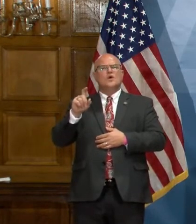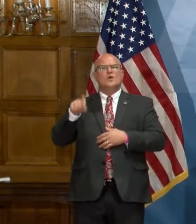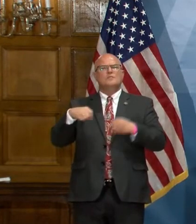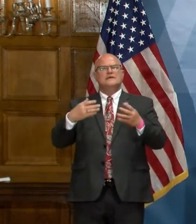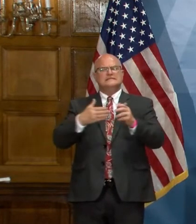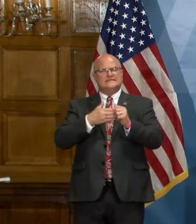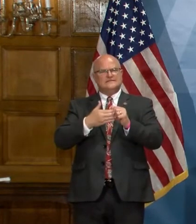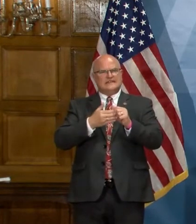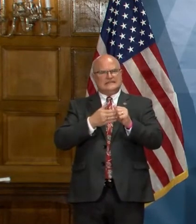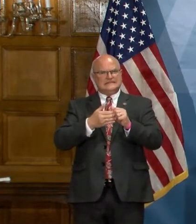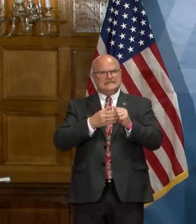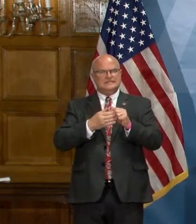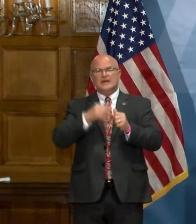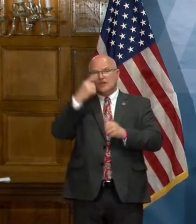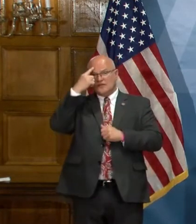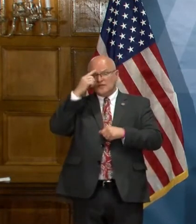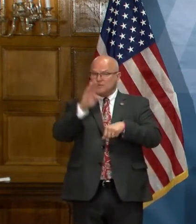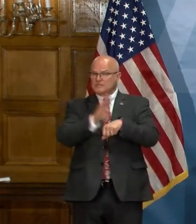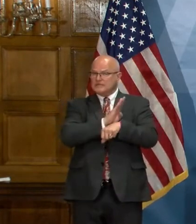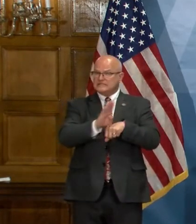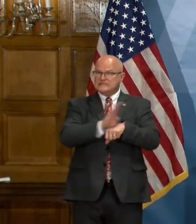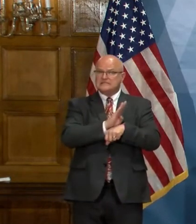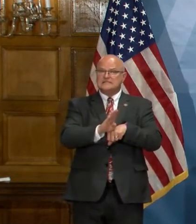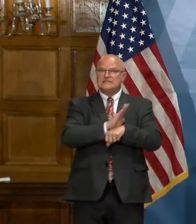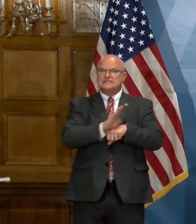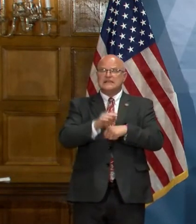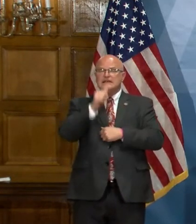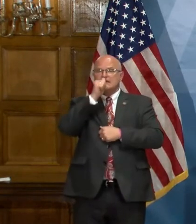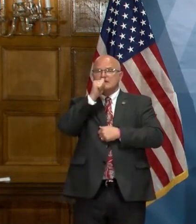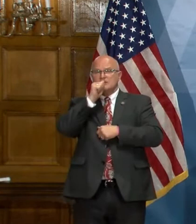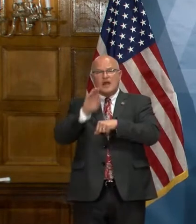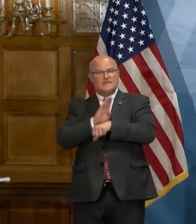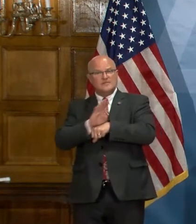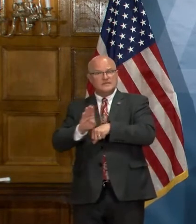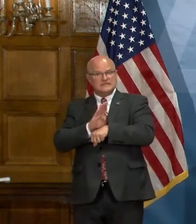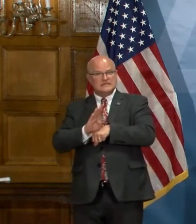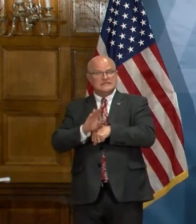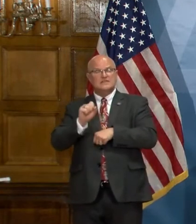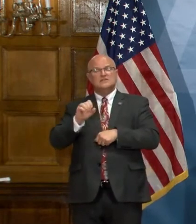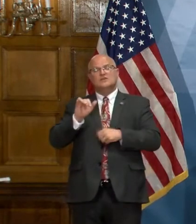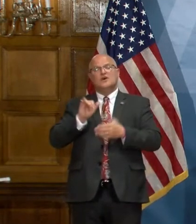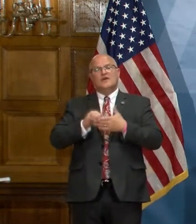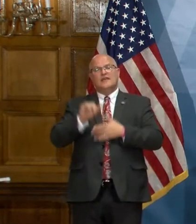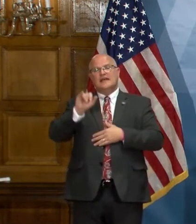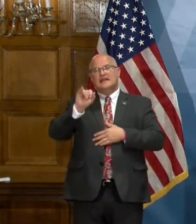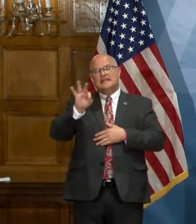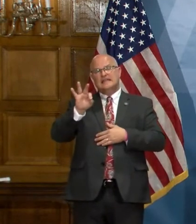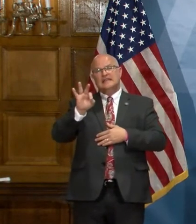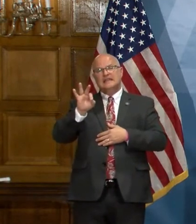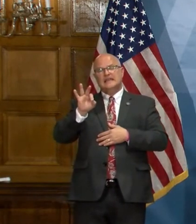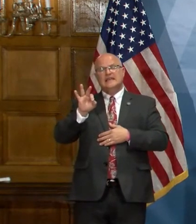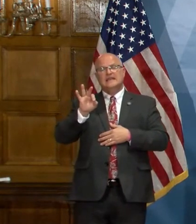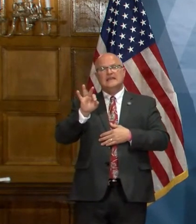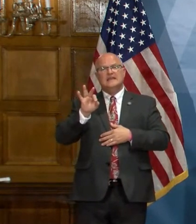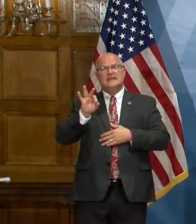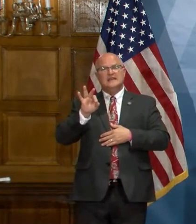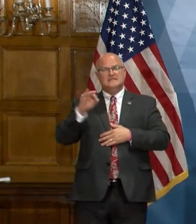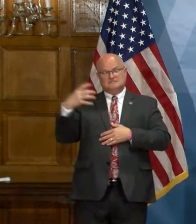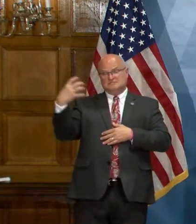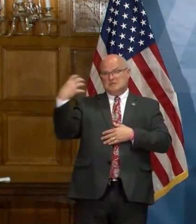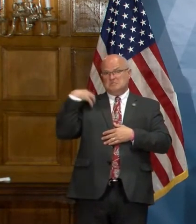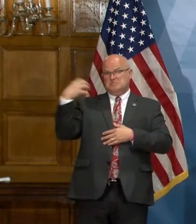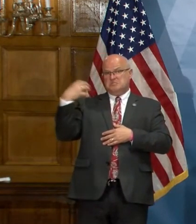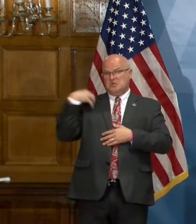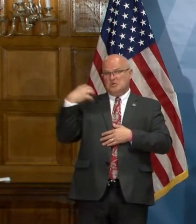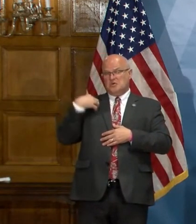give latitude toward businesses and the private sector so that if an